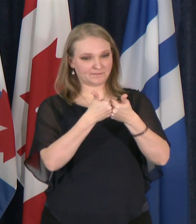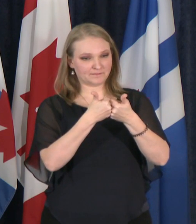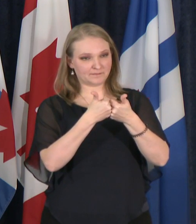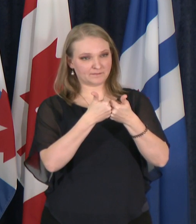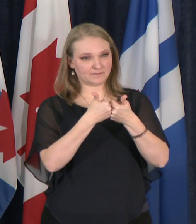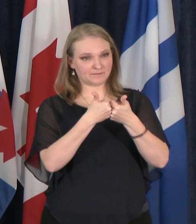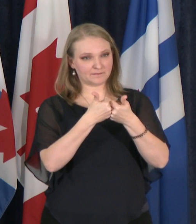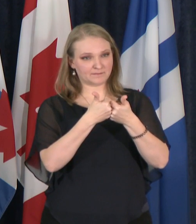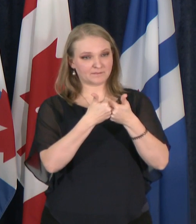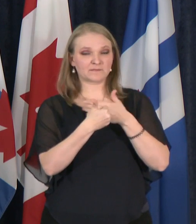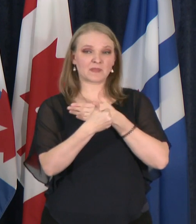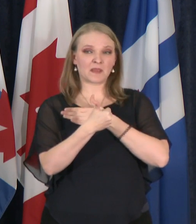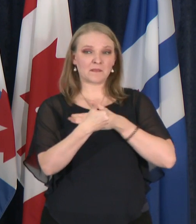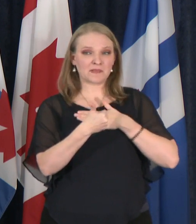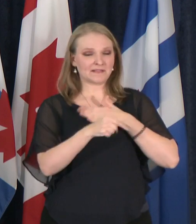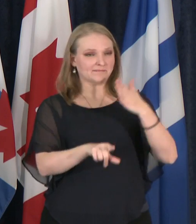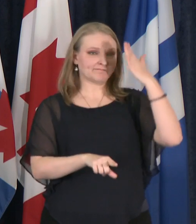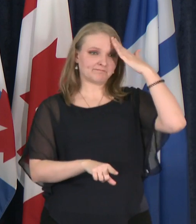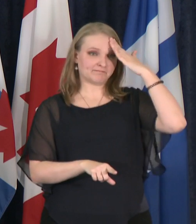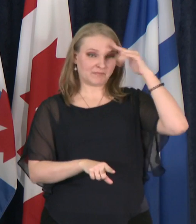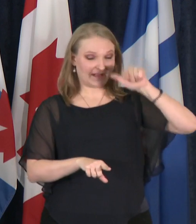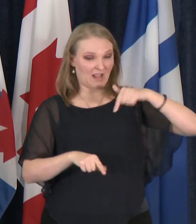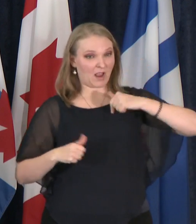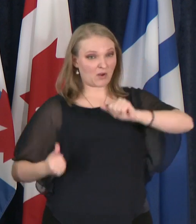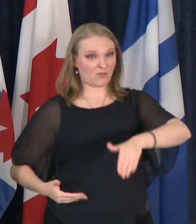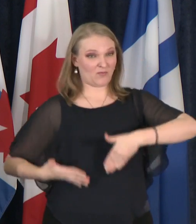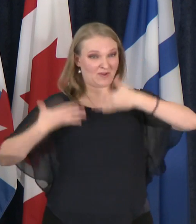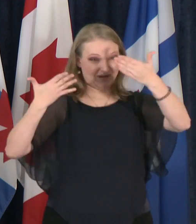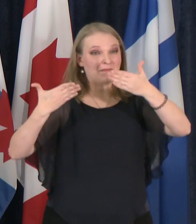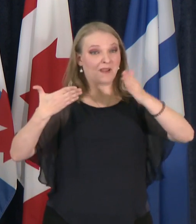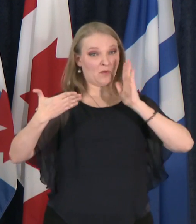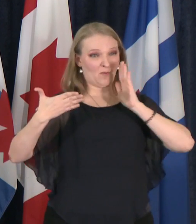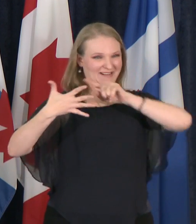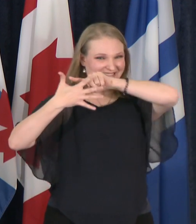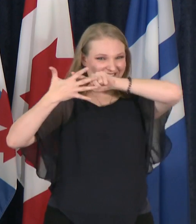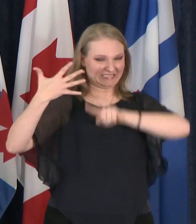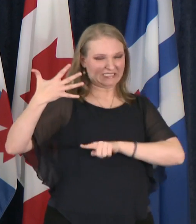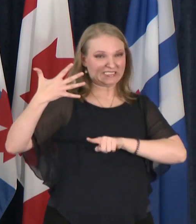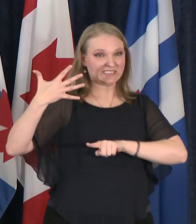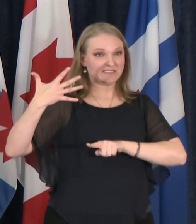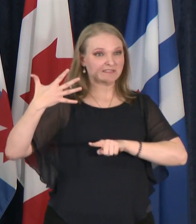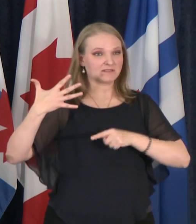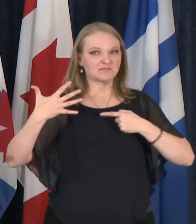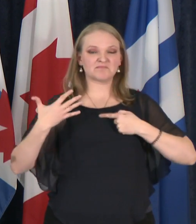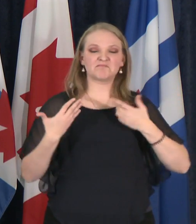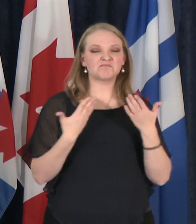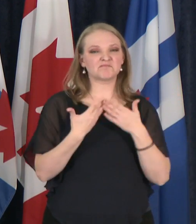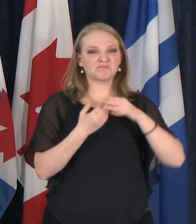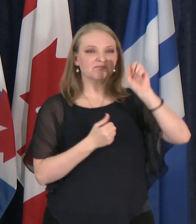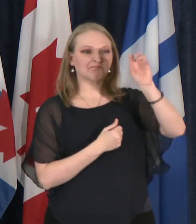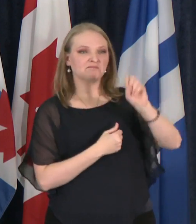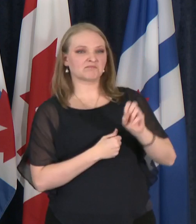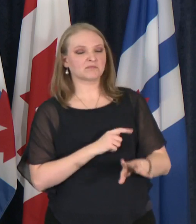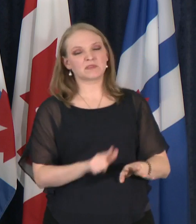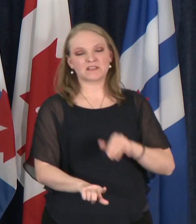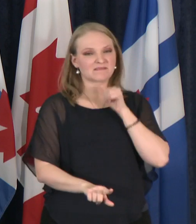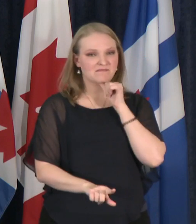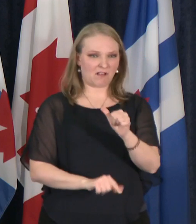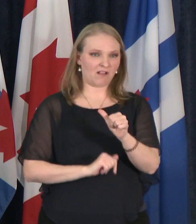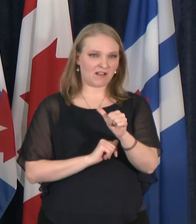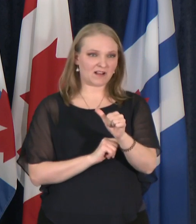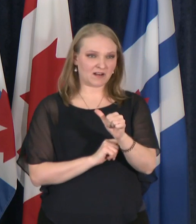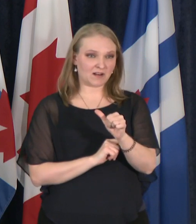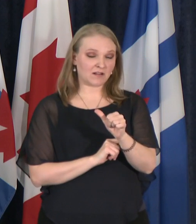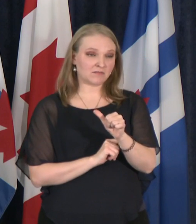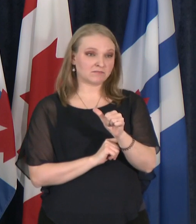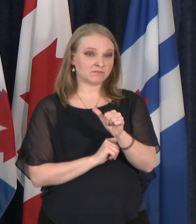Please know that I do not make these recommendations lightly. On the contrary, they are